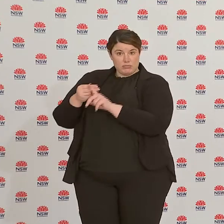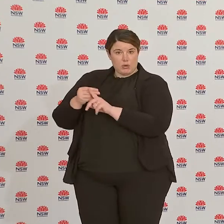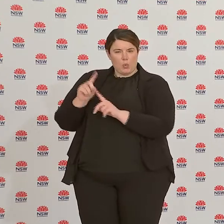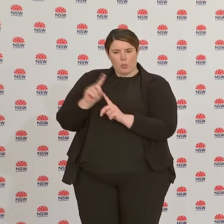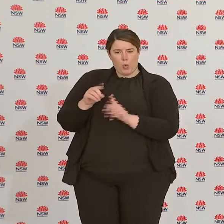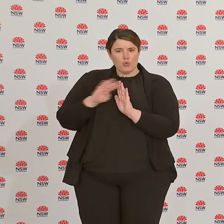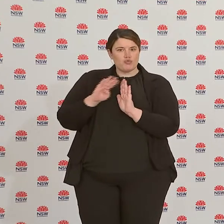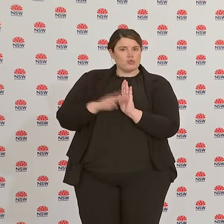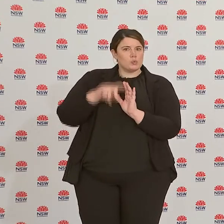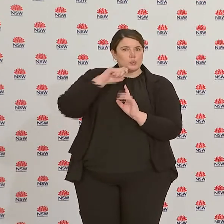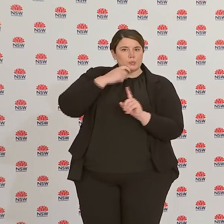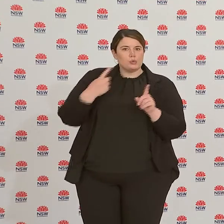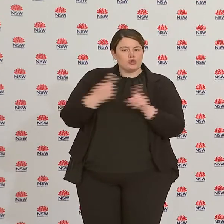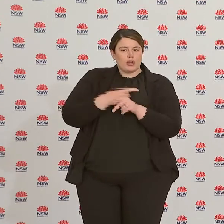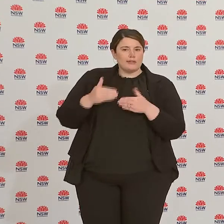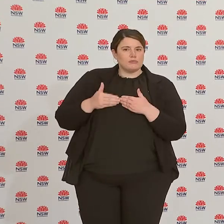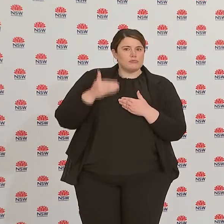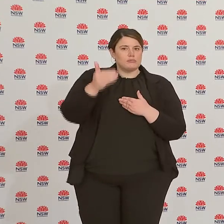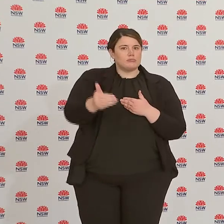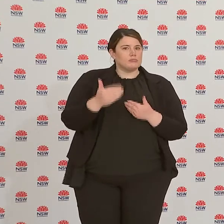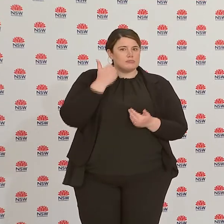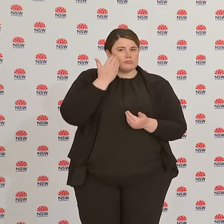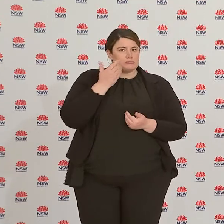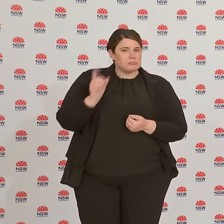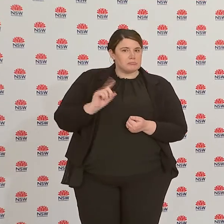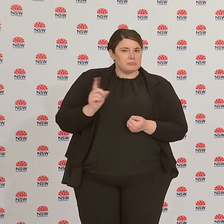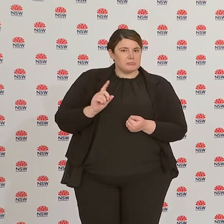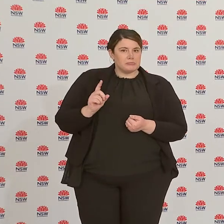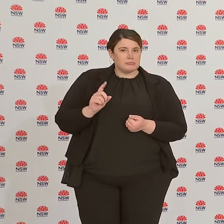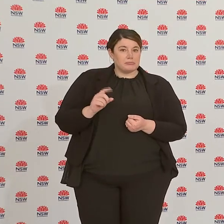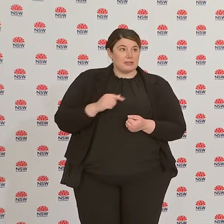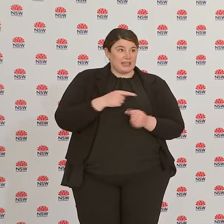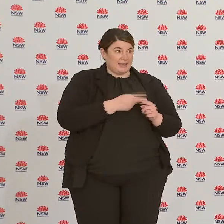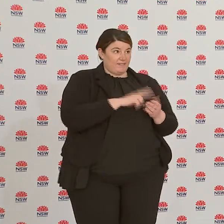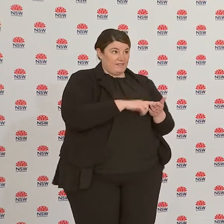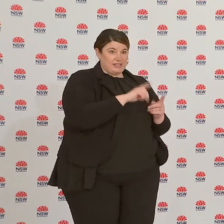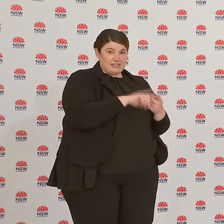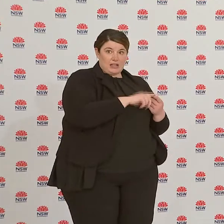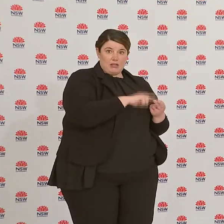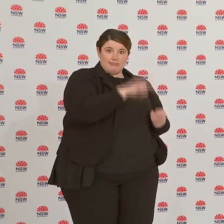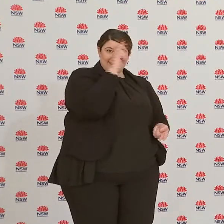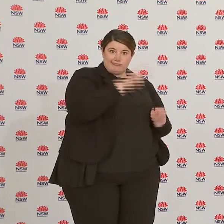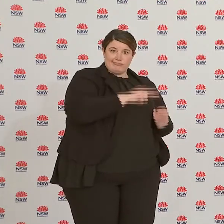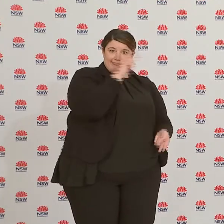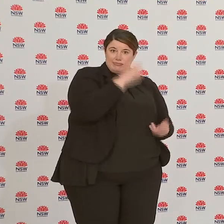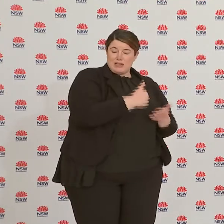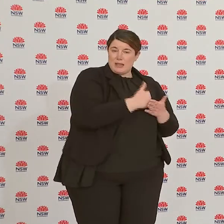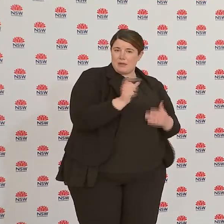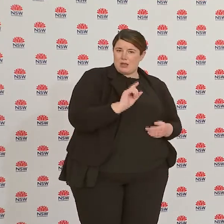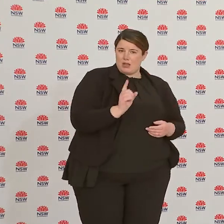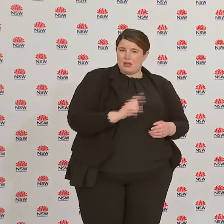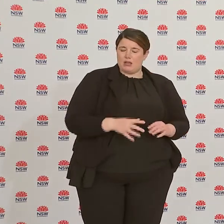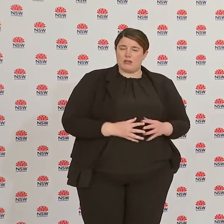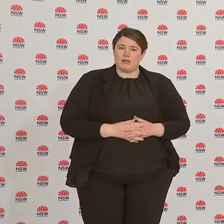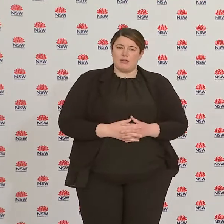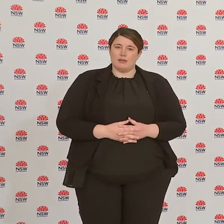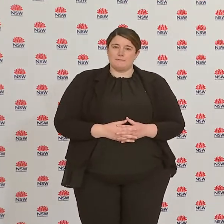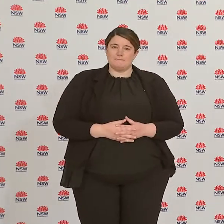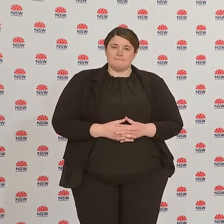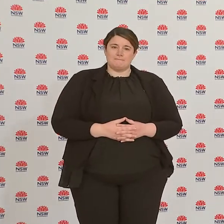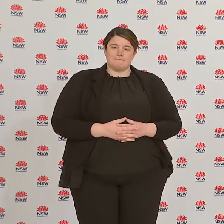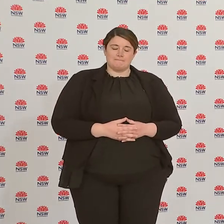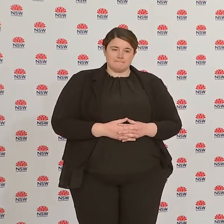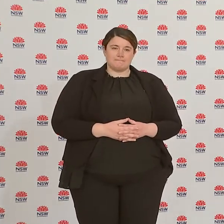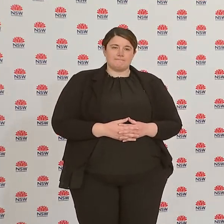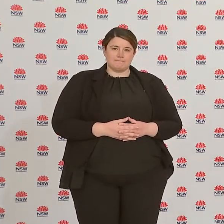number of cases in the community, whilst infectious, do not get down to 0? I think it's really important that we've got both a global